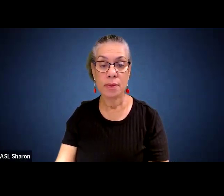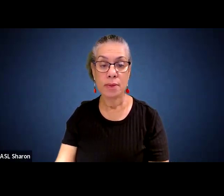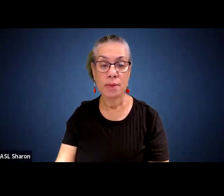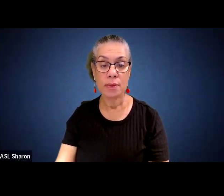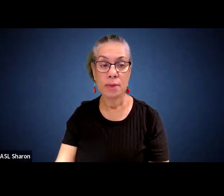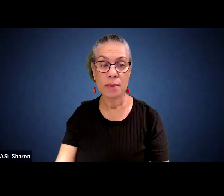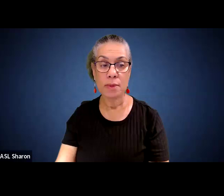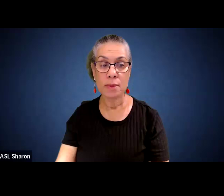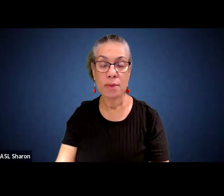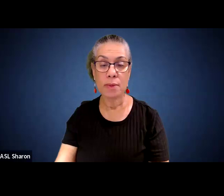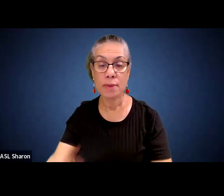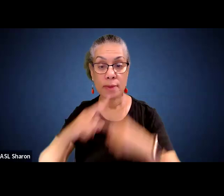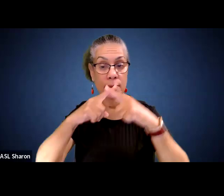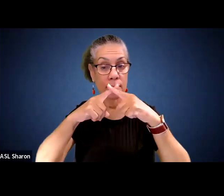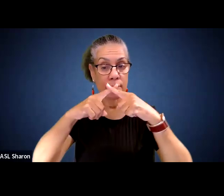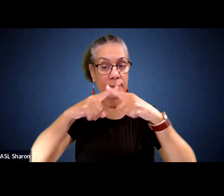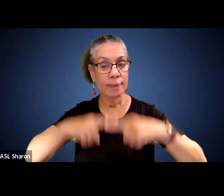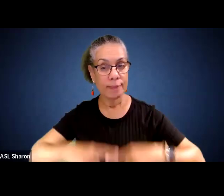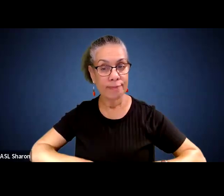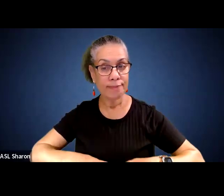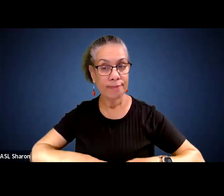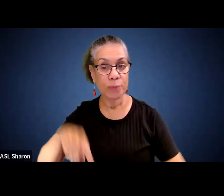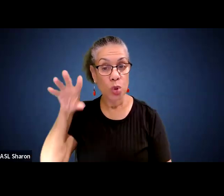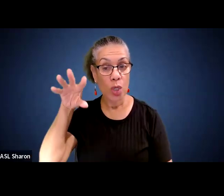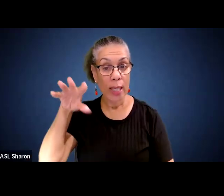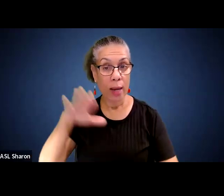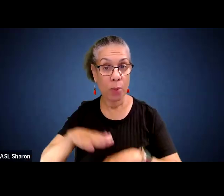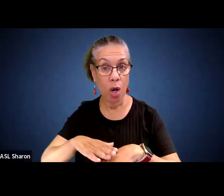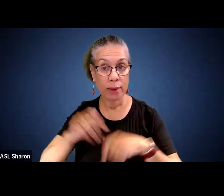Please unmute yourself and turn on your camera.